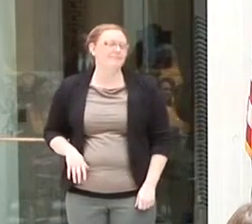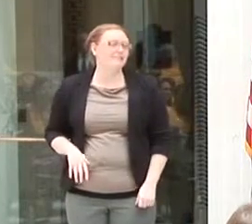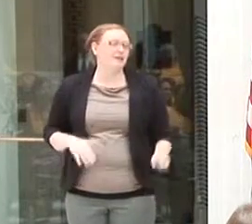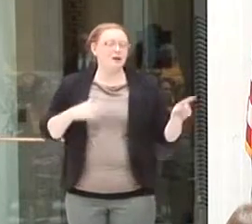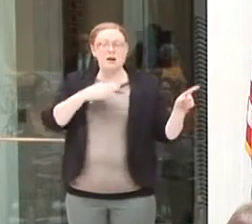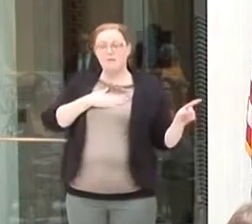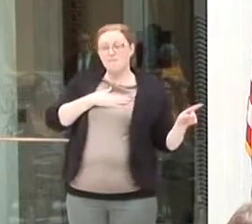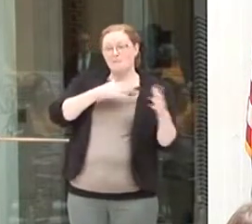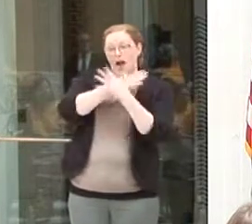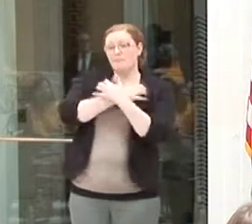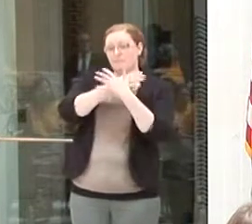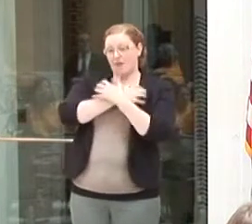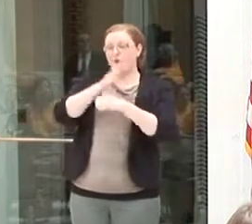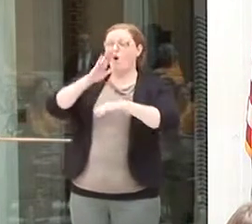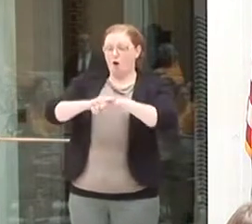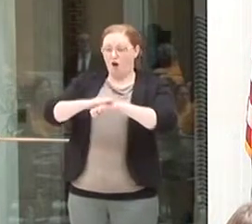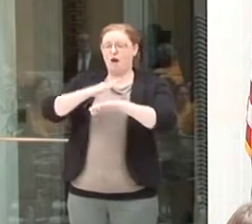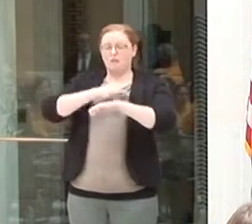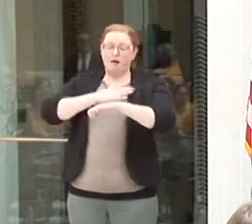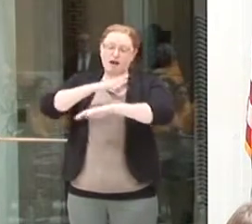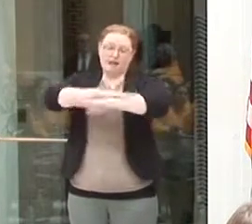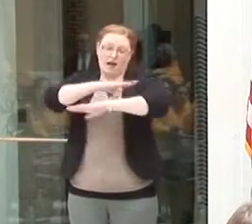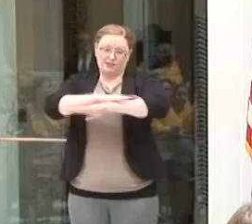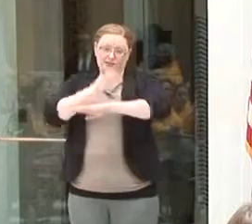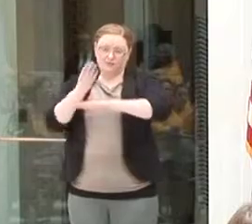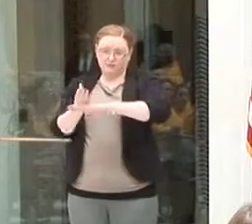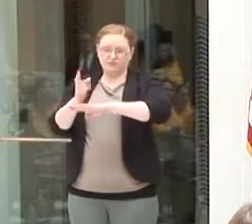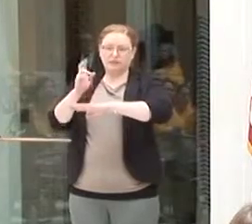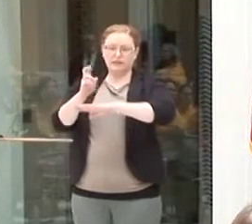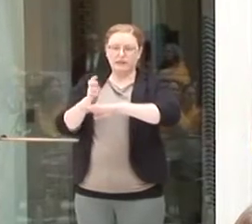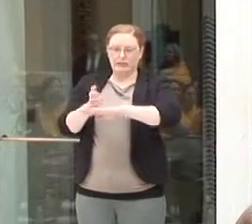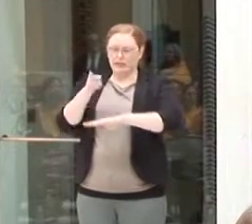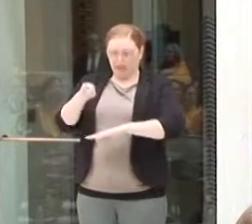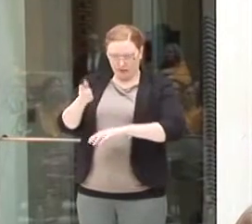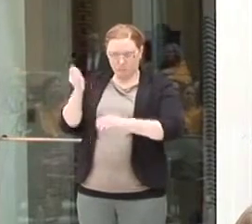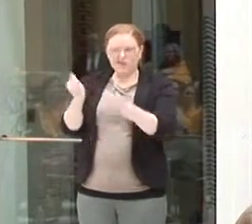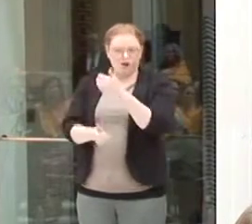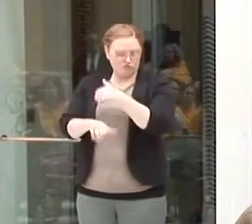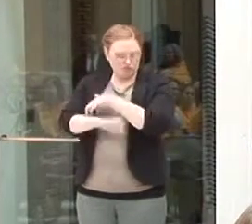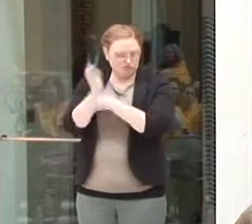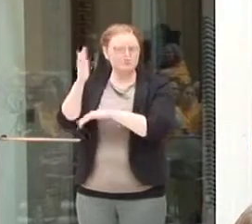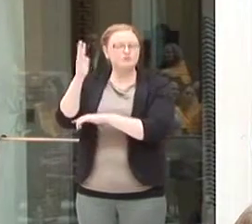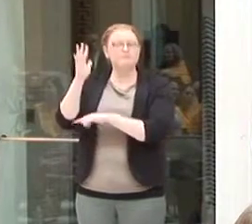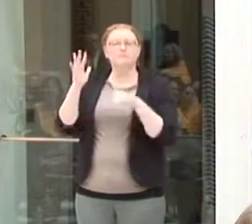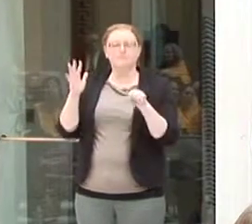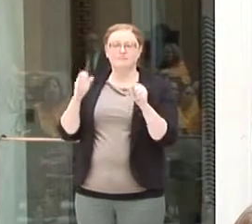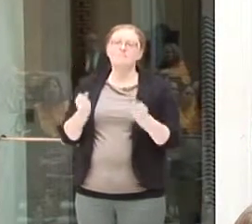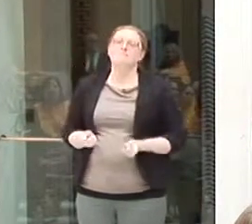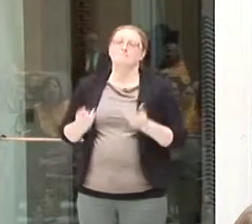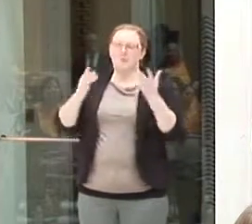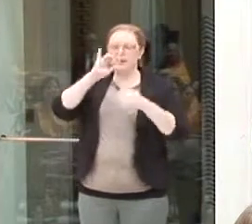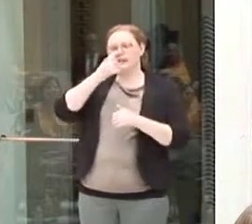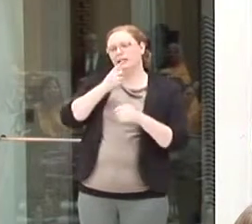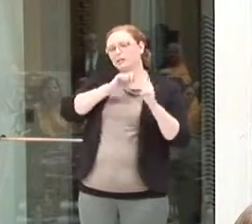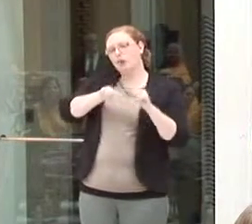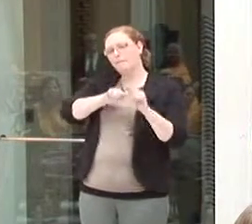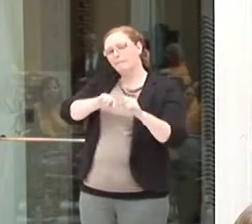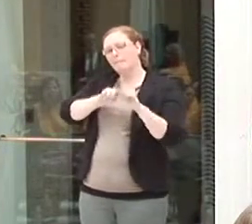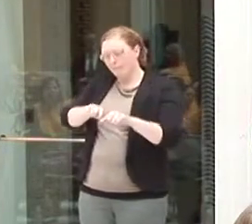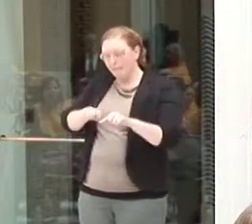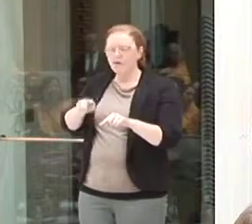does sit on the table in my office just to remind me he did sit under the christmas tree at christmas there are a lot of children that come through there that would like to